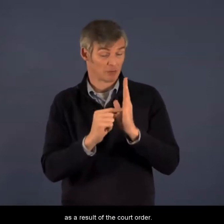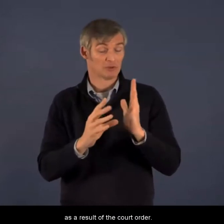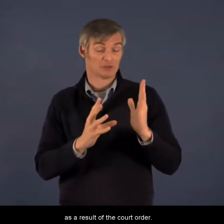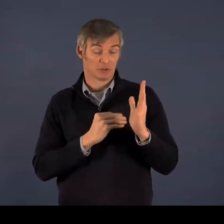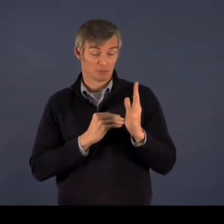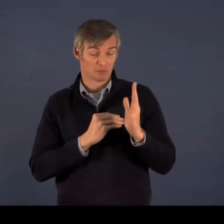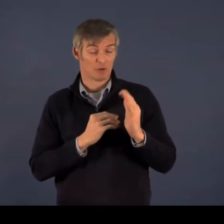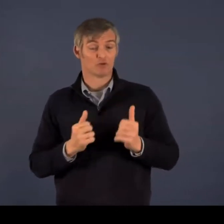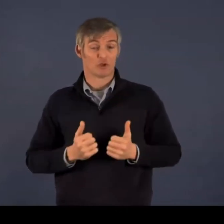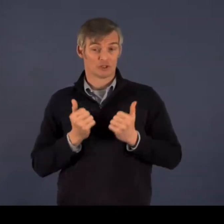order.